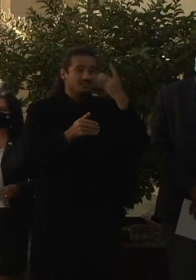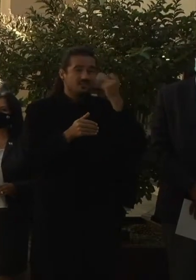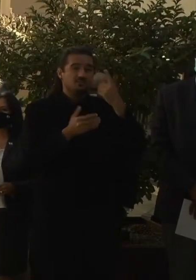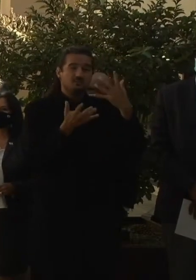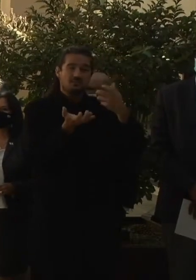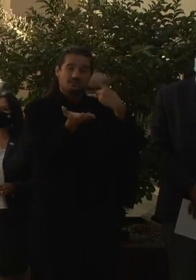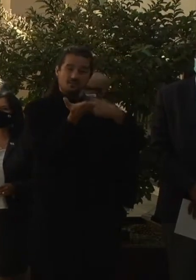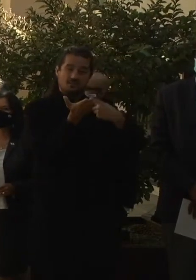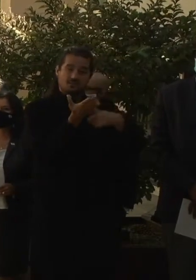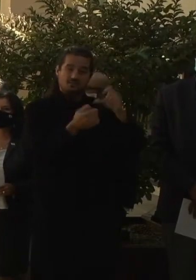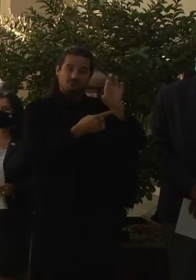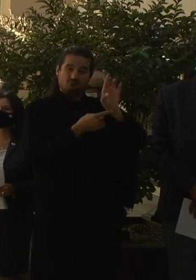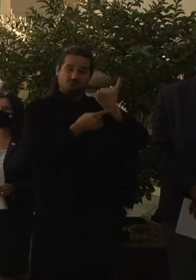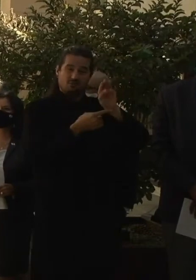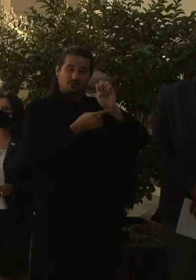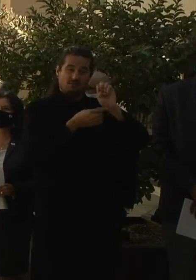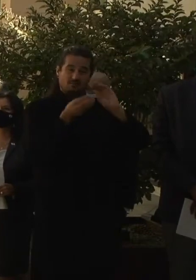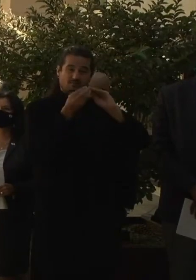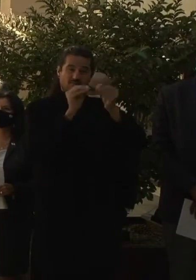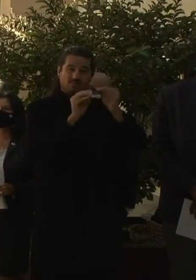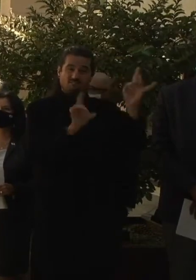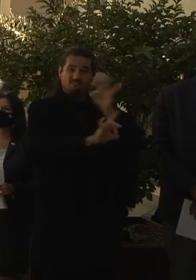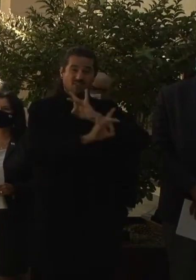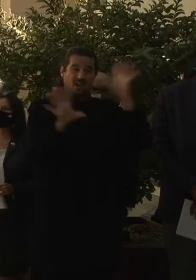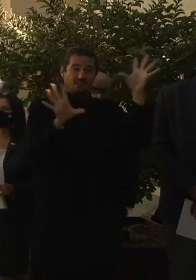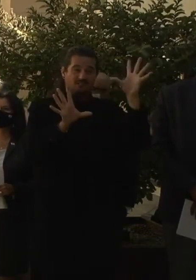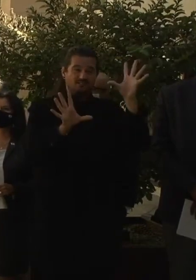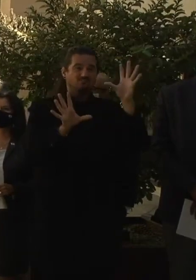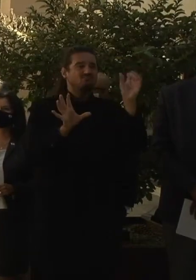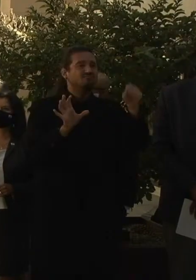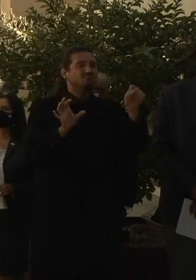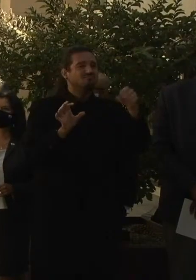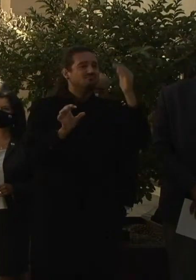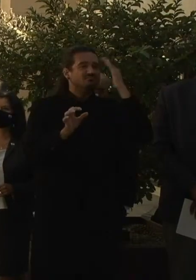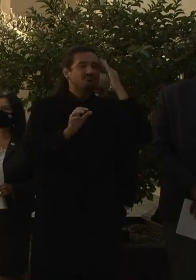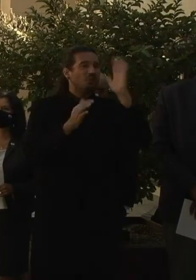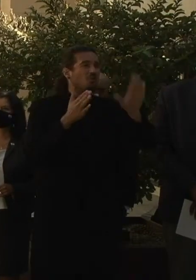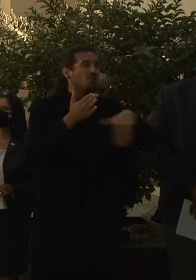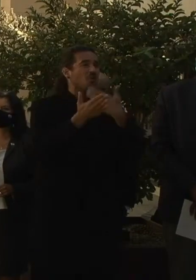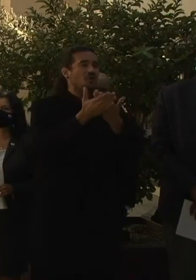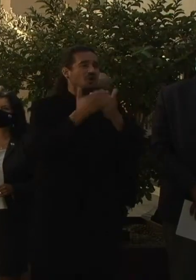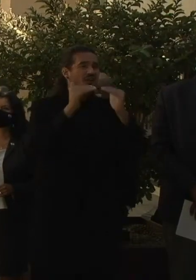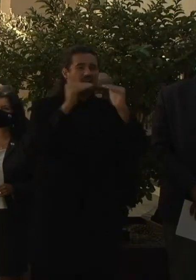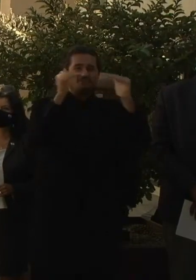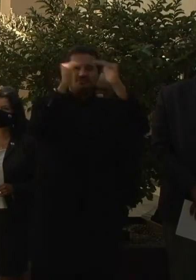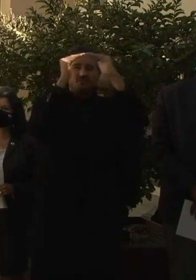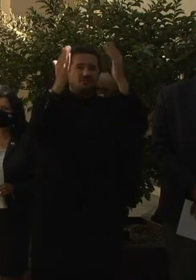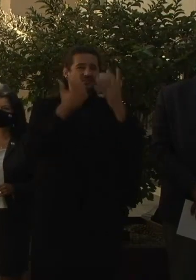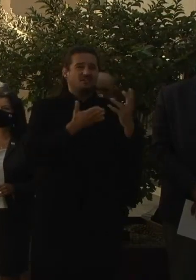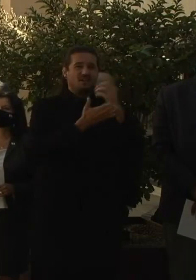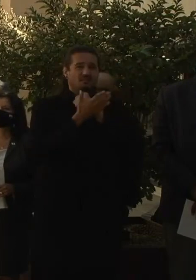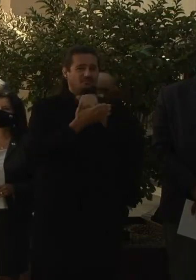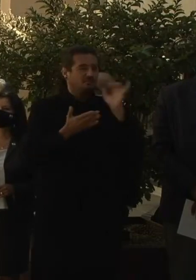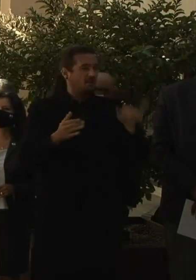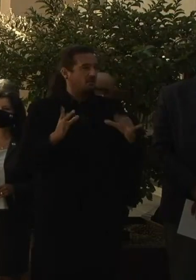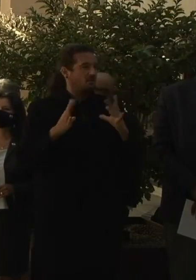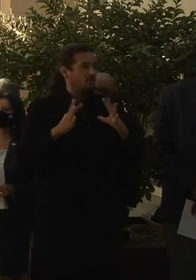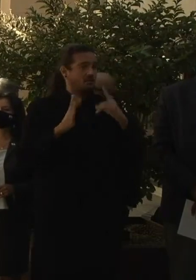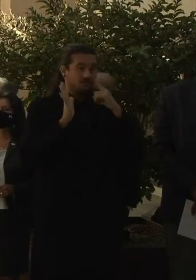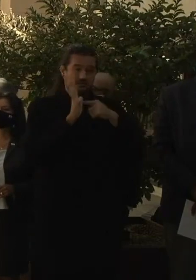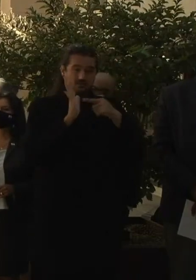people to live at all income levels across their differences. What I love about this project is it's literally an antidote to the issues of crime and